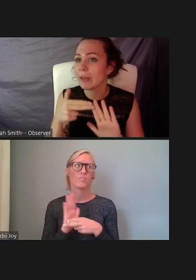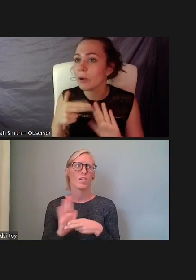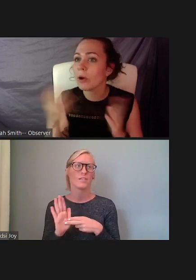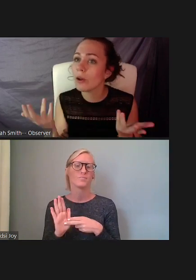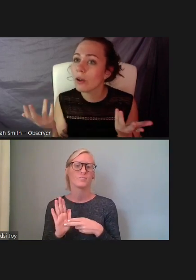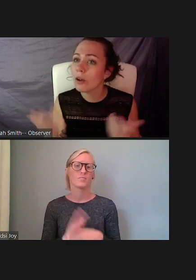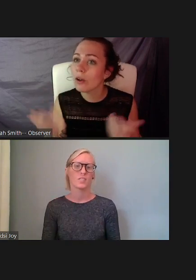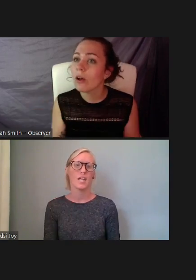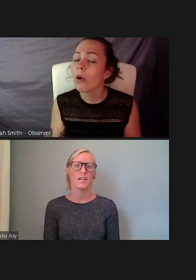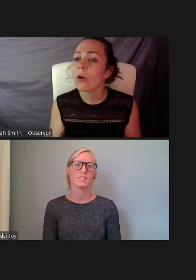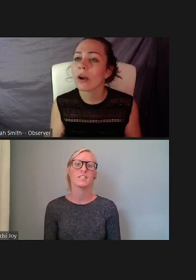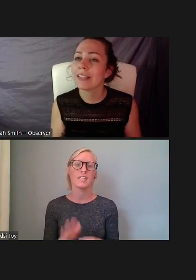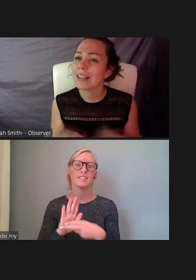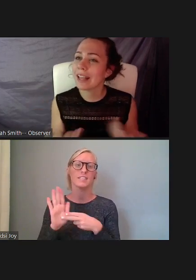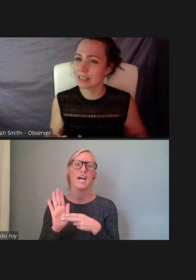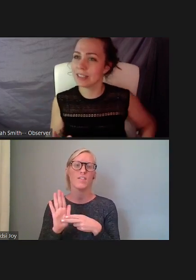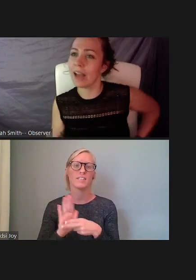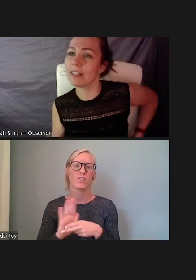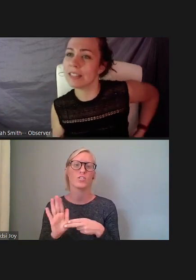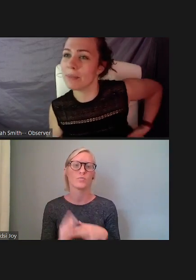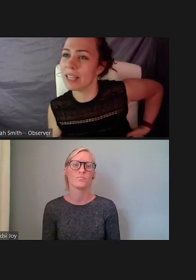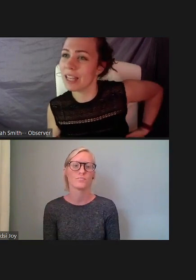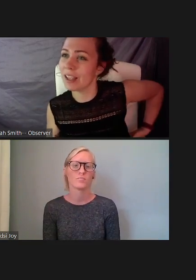negative label. Yeah. Or is that